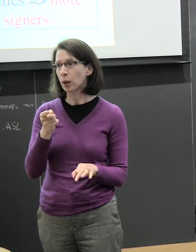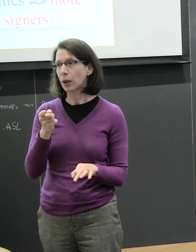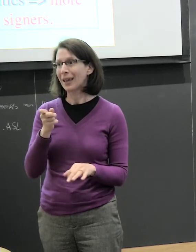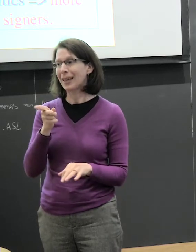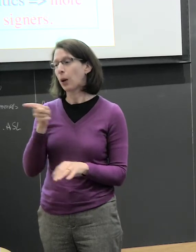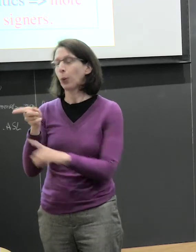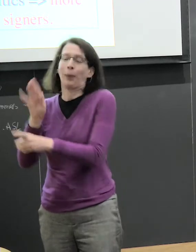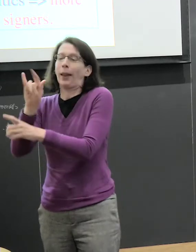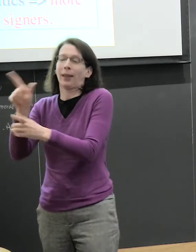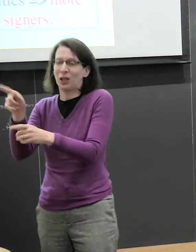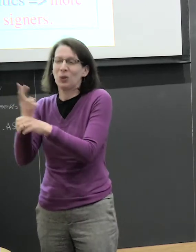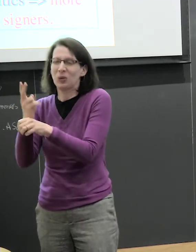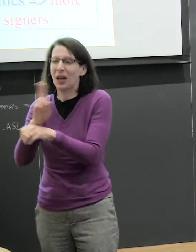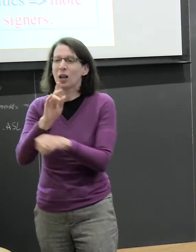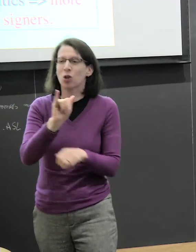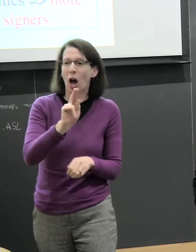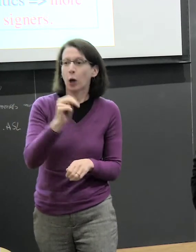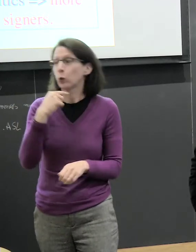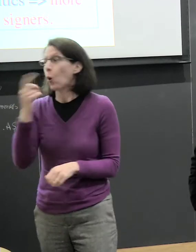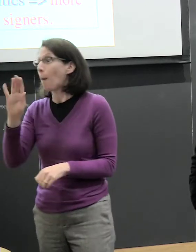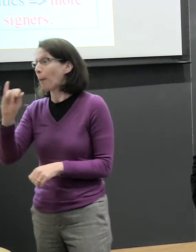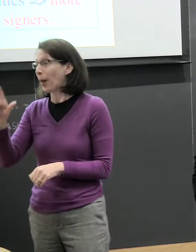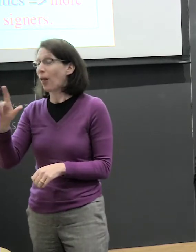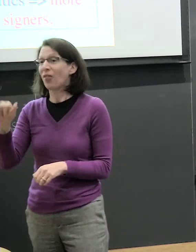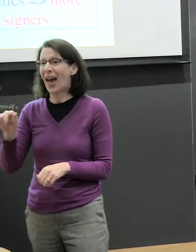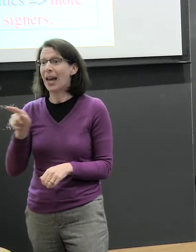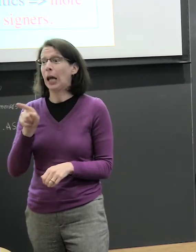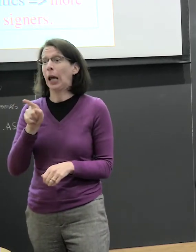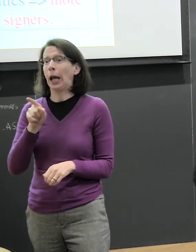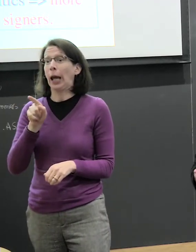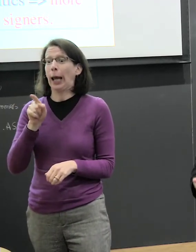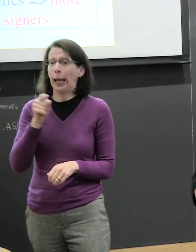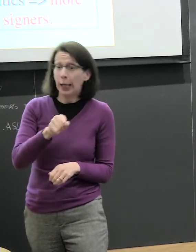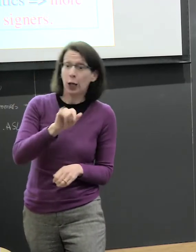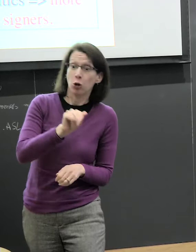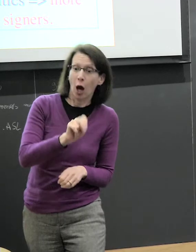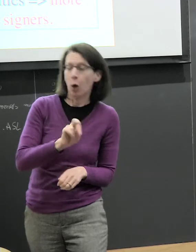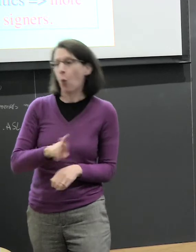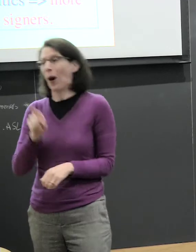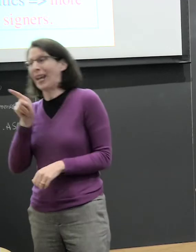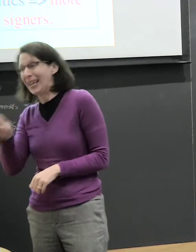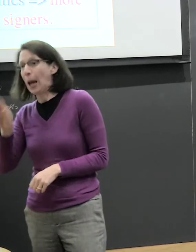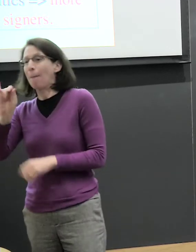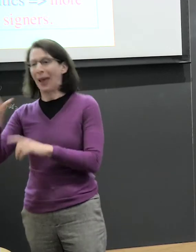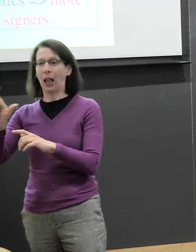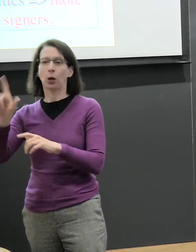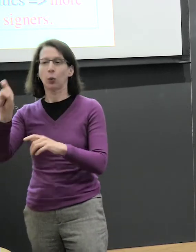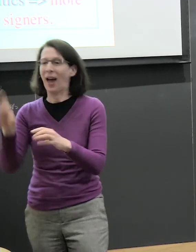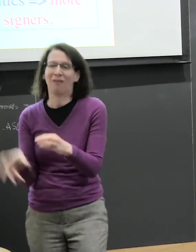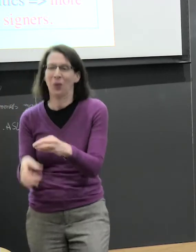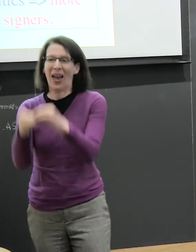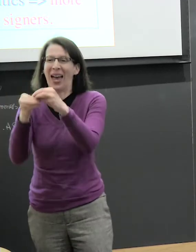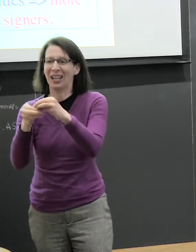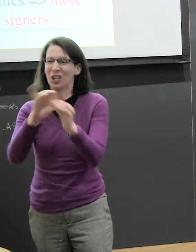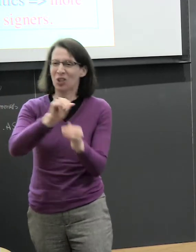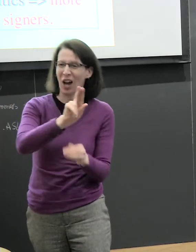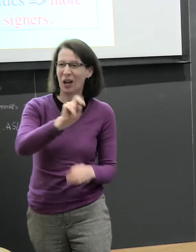told Bill that he, John, or he, Bill, will won the election.